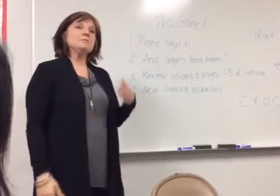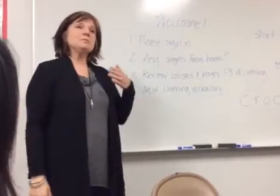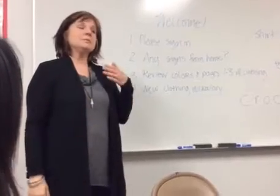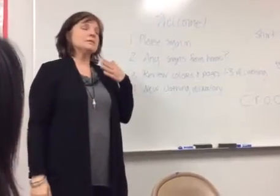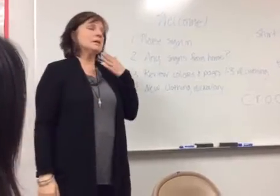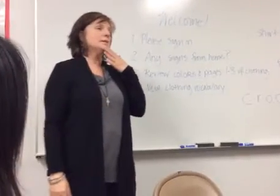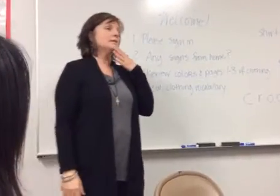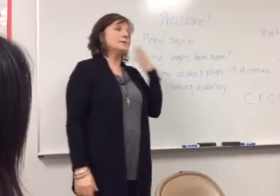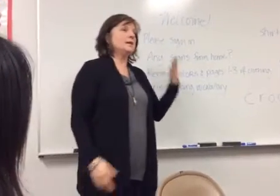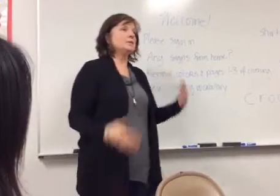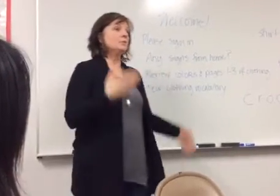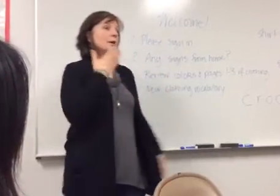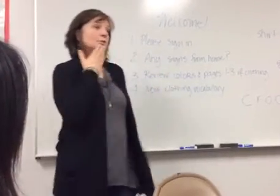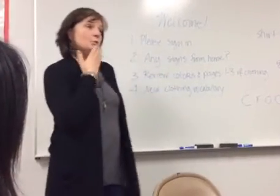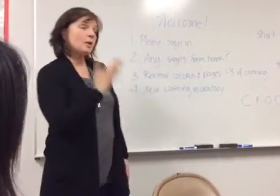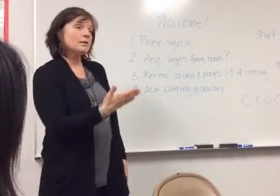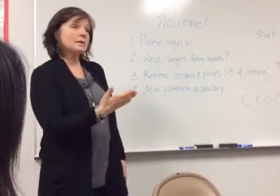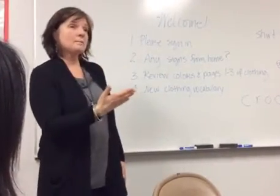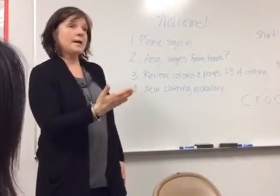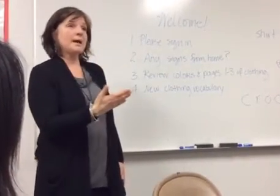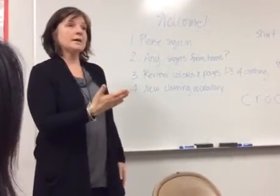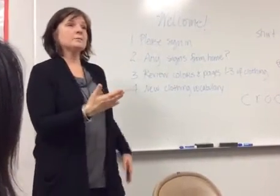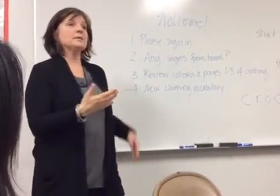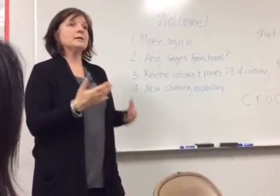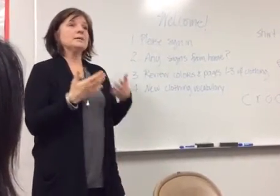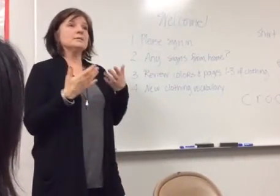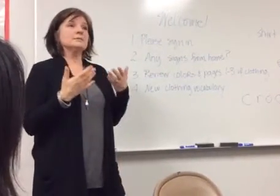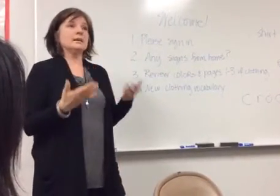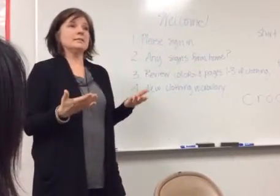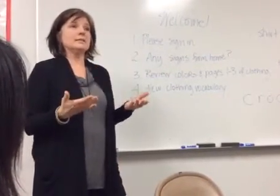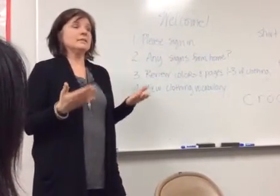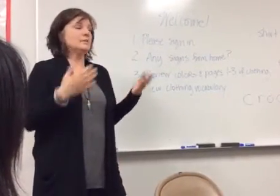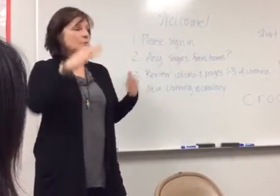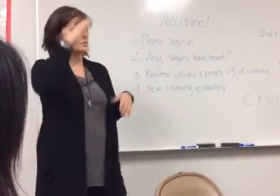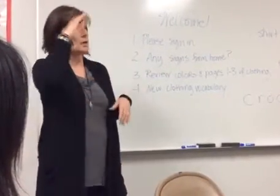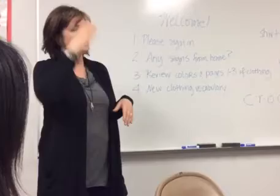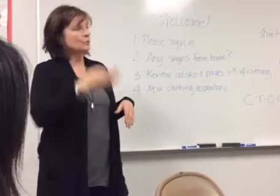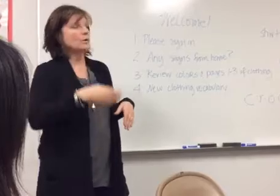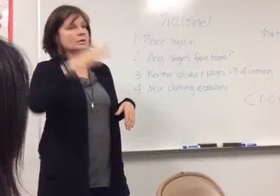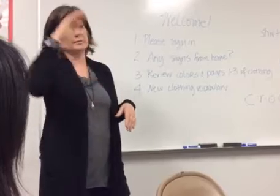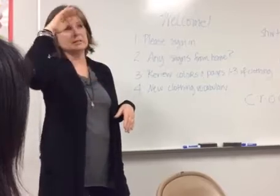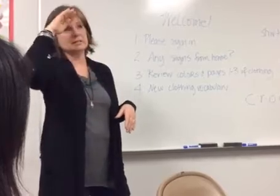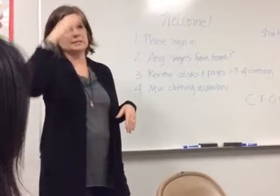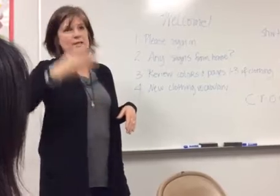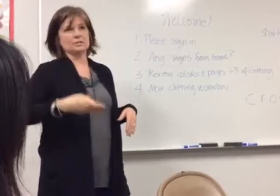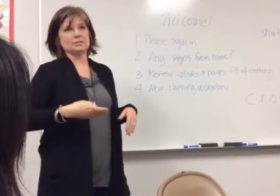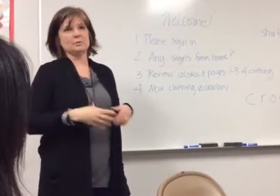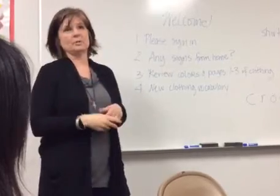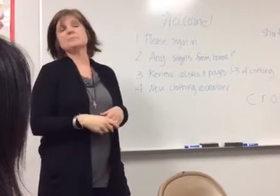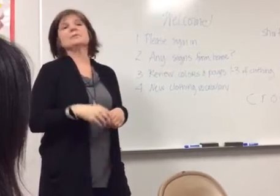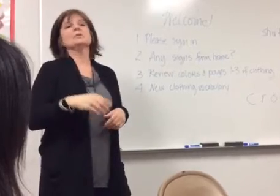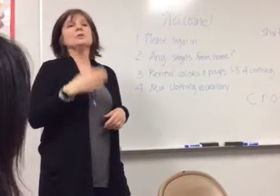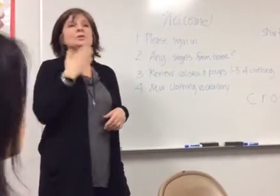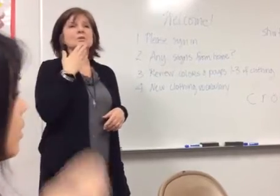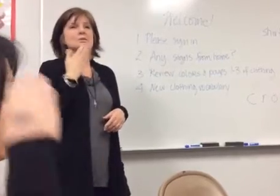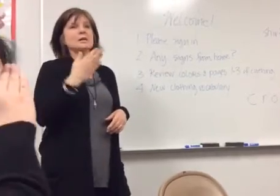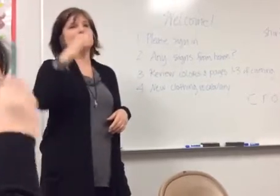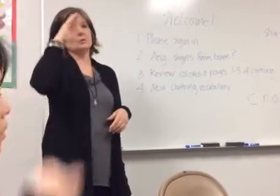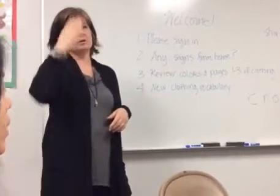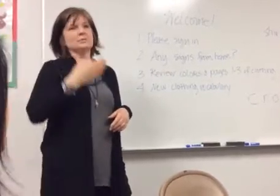people signing thank you and you're welcome back because I think they've never been taught you're welcome, but this is actually your welcome. You can sign you're welcome